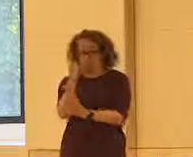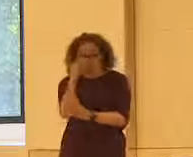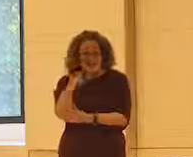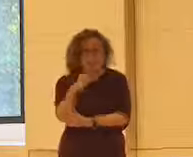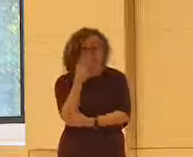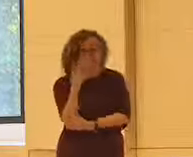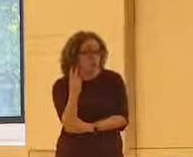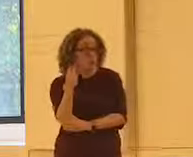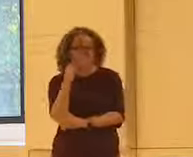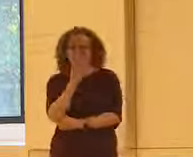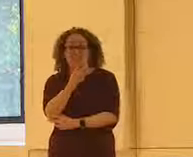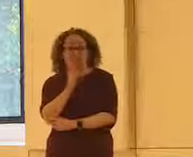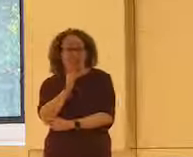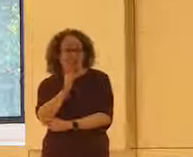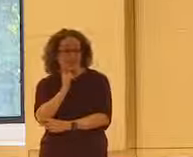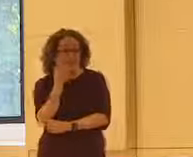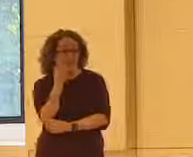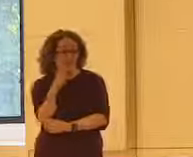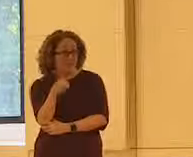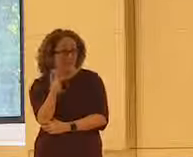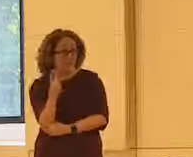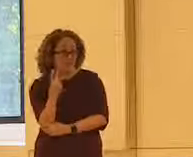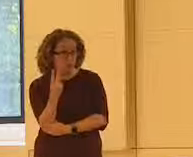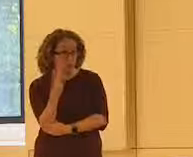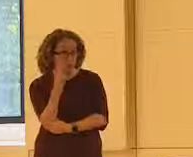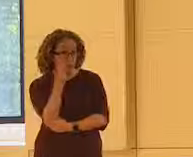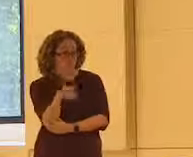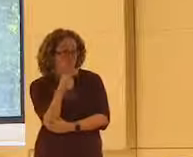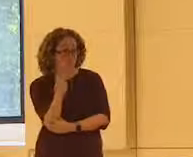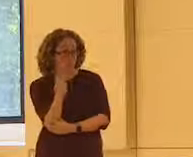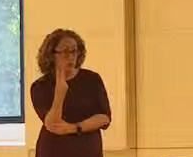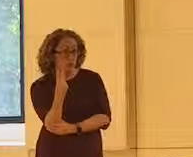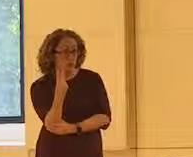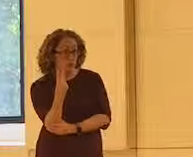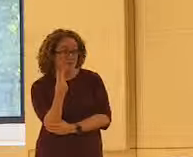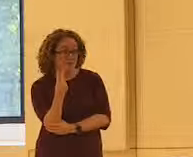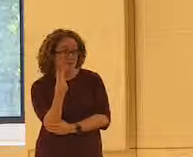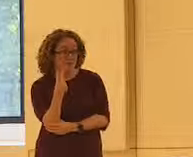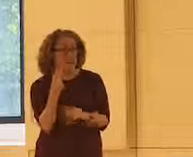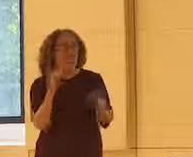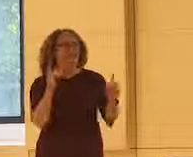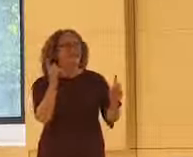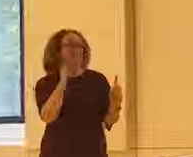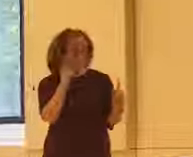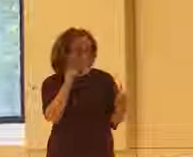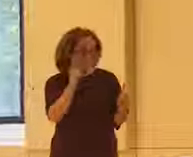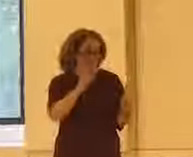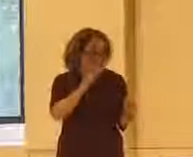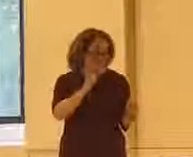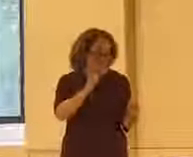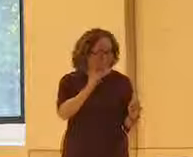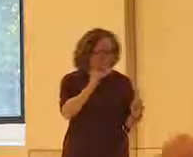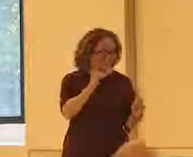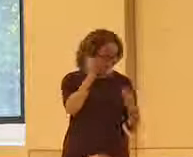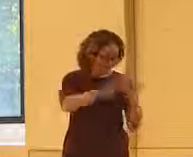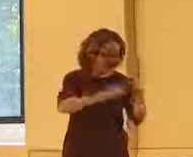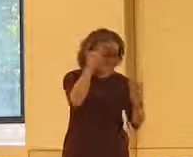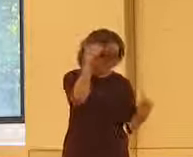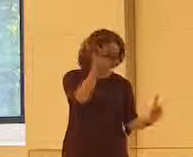Statistics show, I'm sorry, I messed up. 25% of hearing people